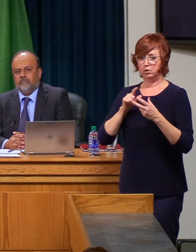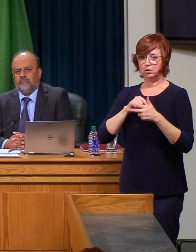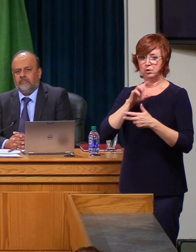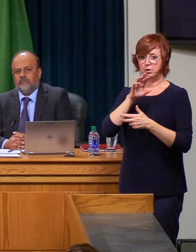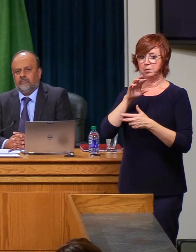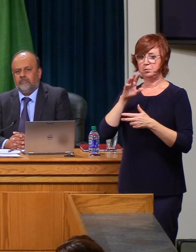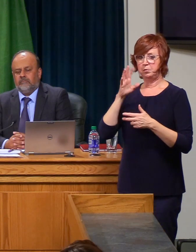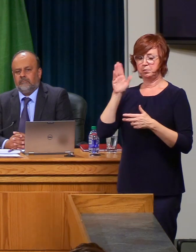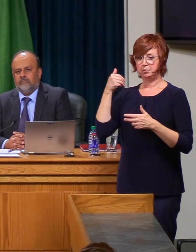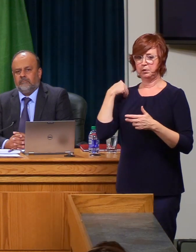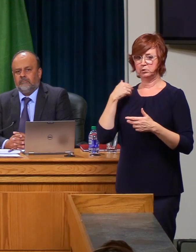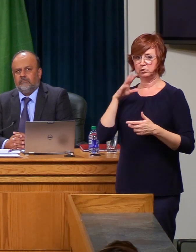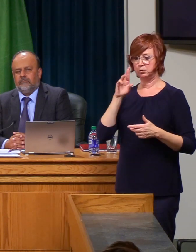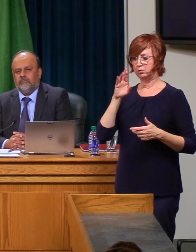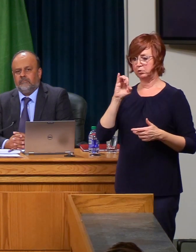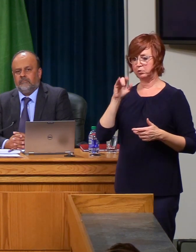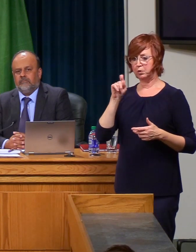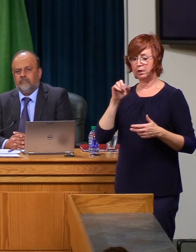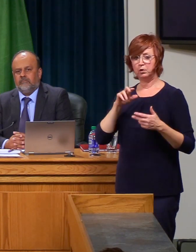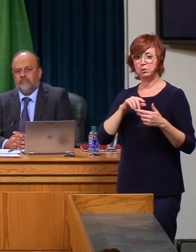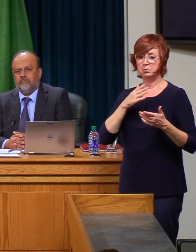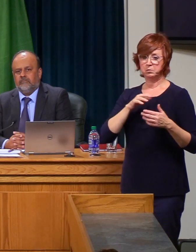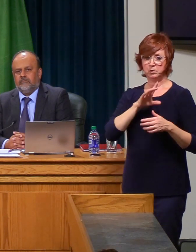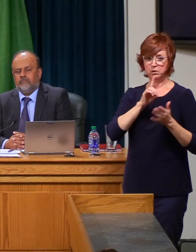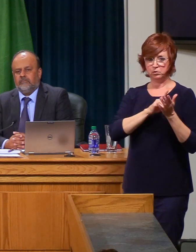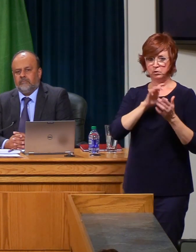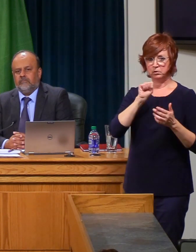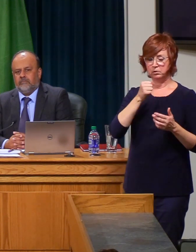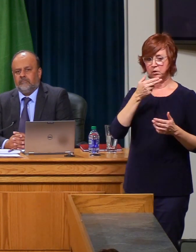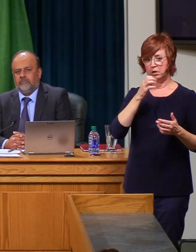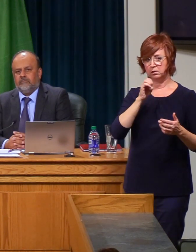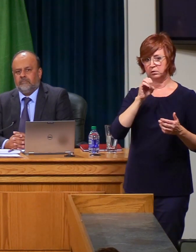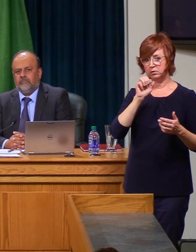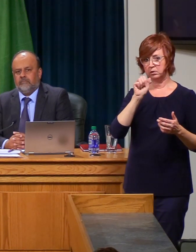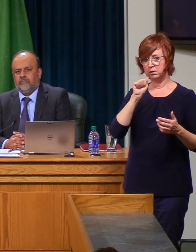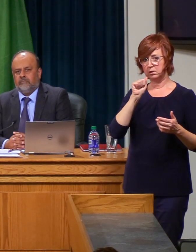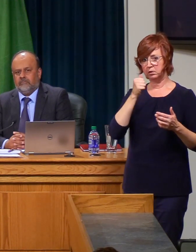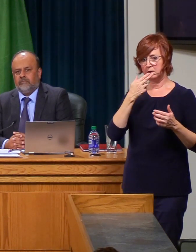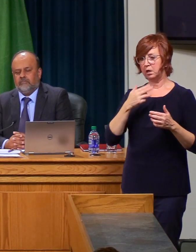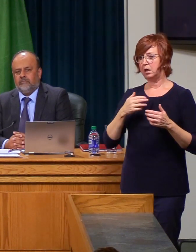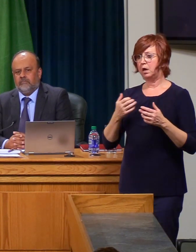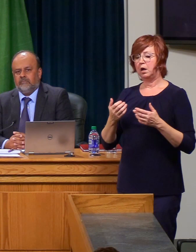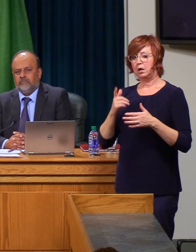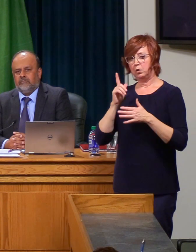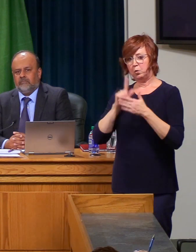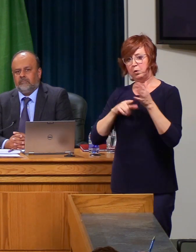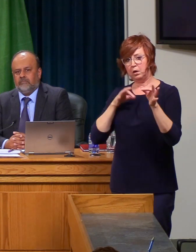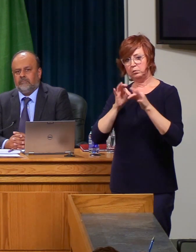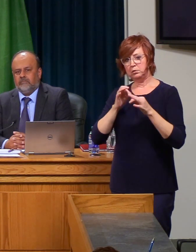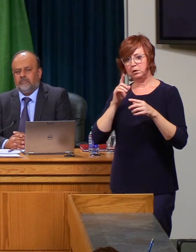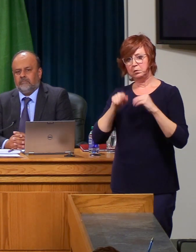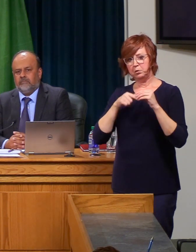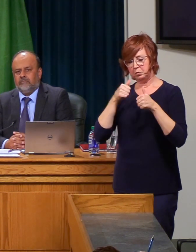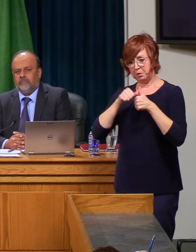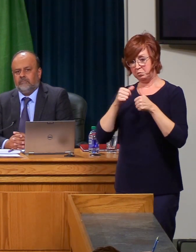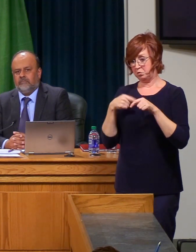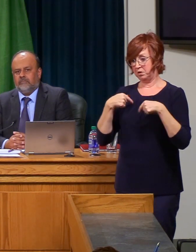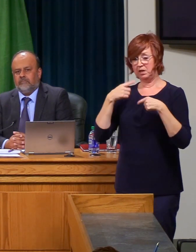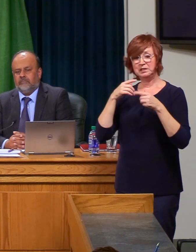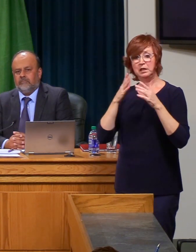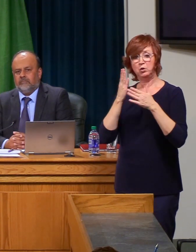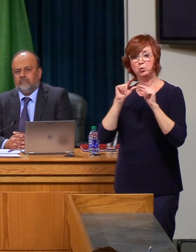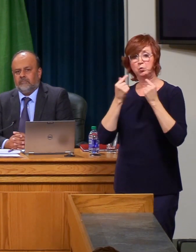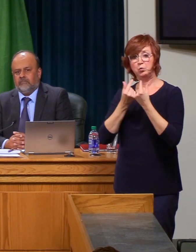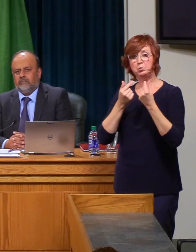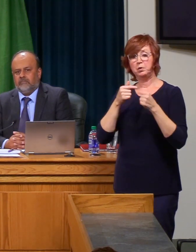update, if any, can you provide about the number of doctors who may be in self-isolation because of that, their attendance of that curling bonspiel